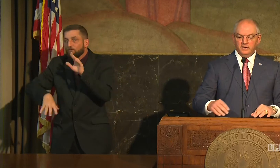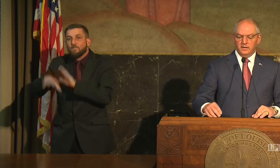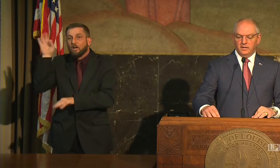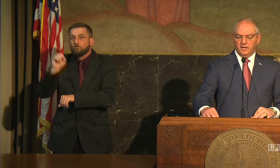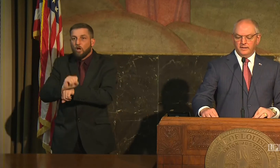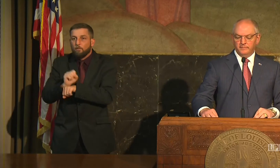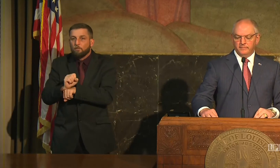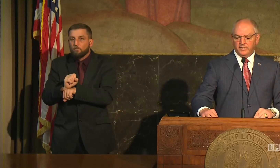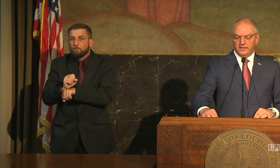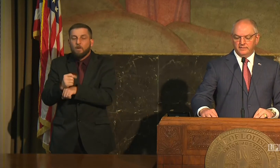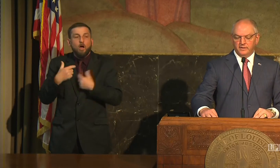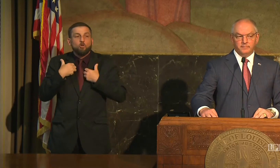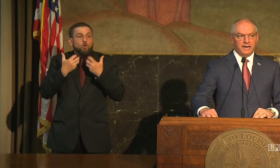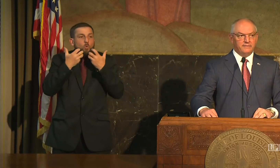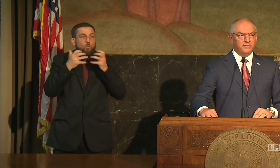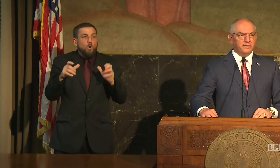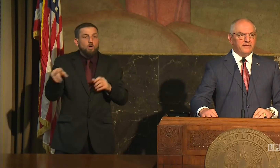to be